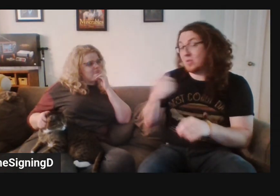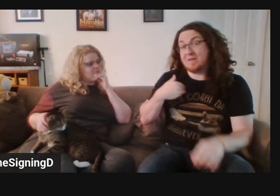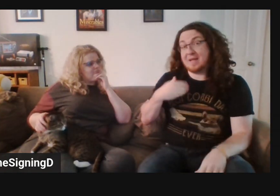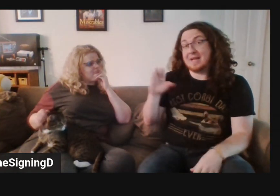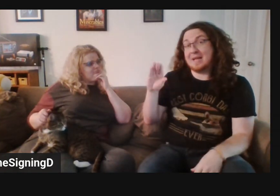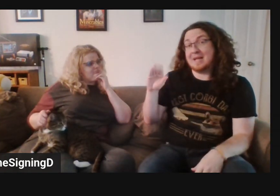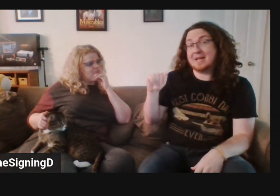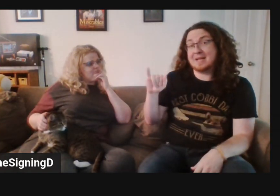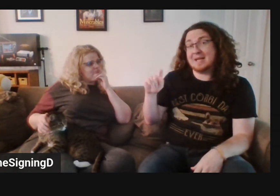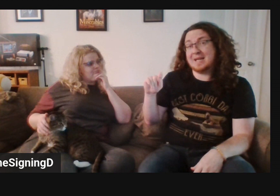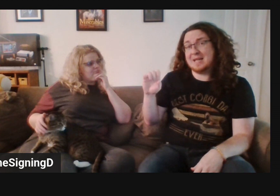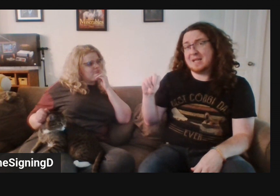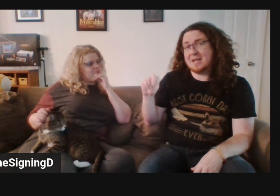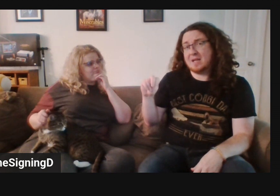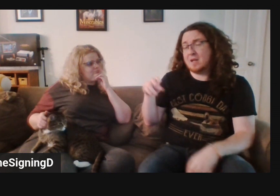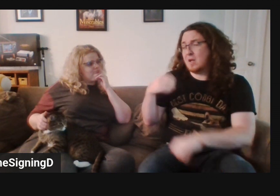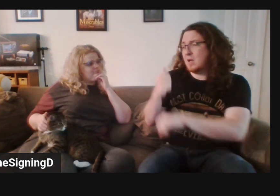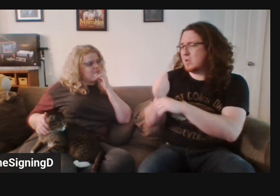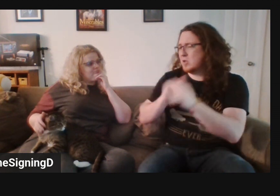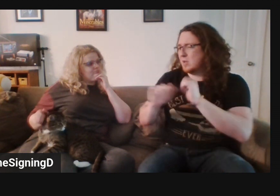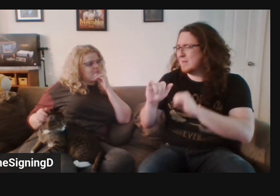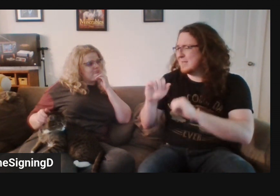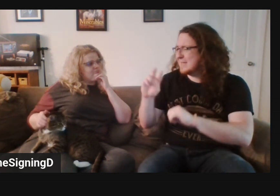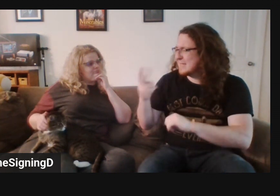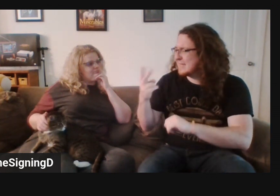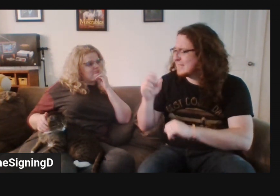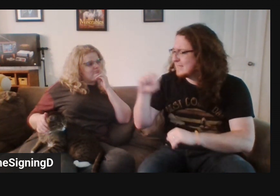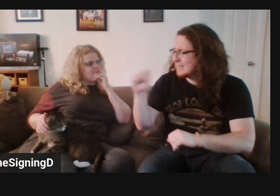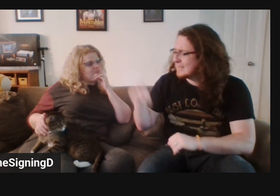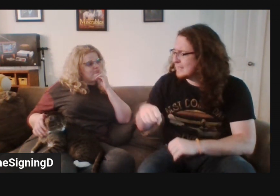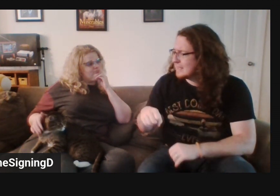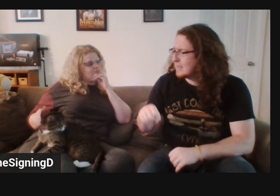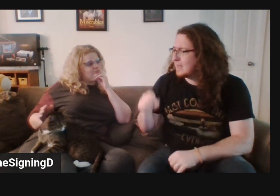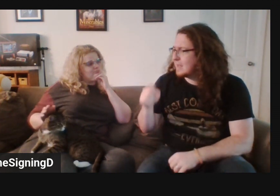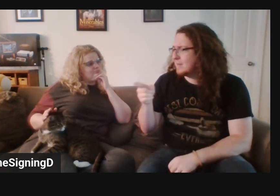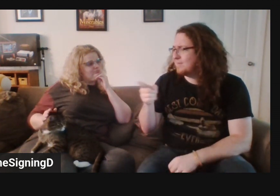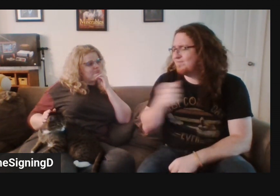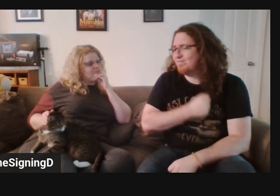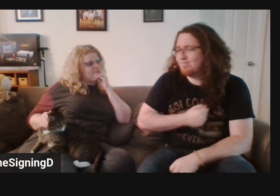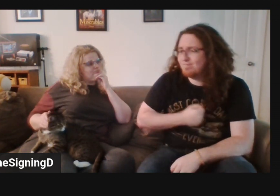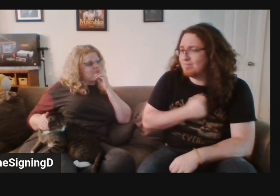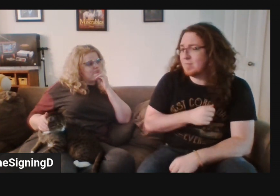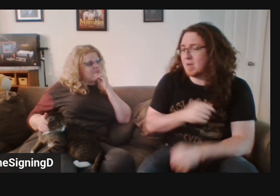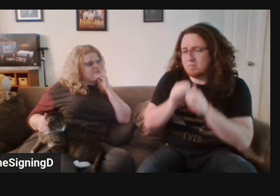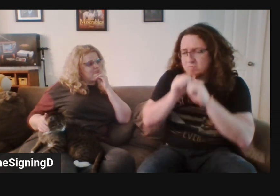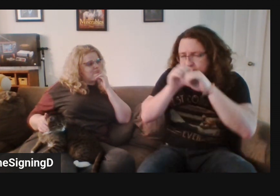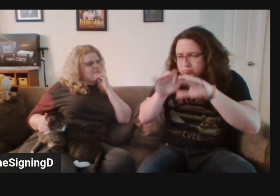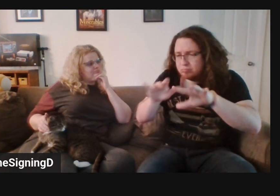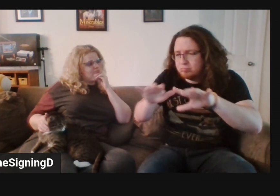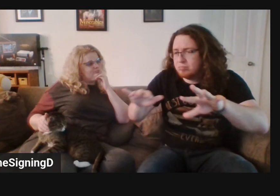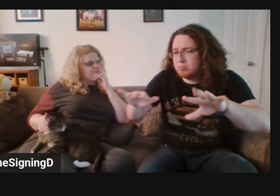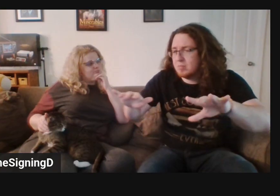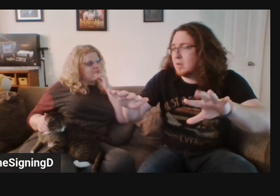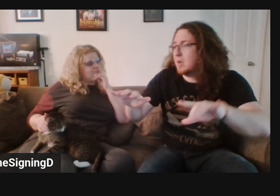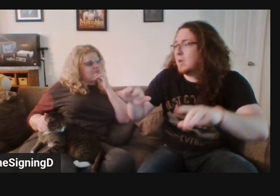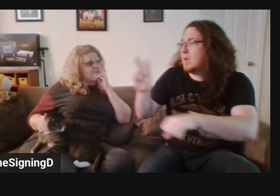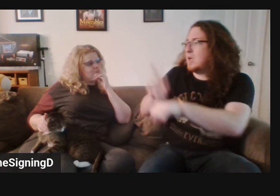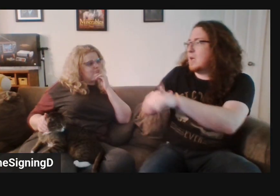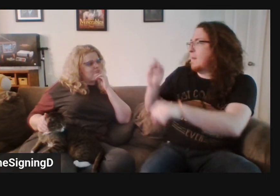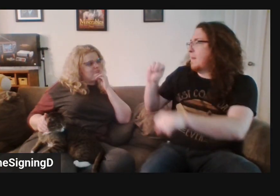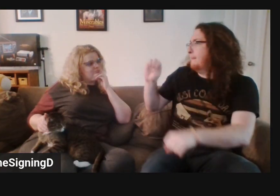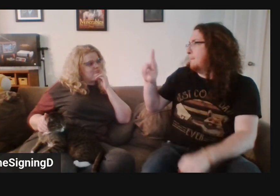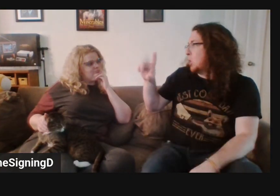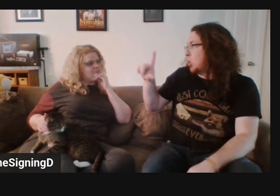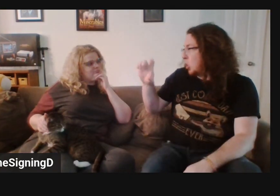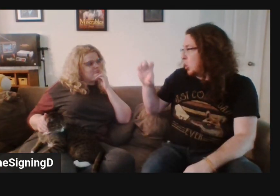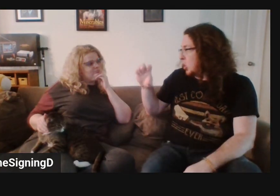show, maybe second season. There is unfortunately an epidemic of double merle breeding